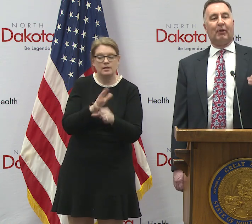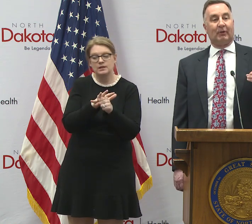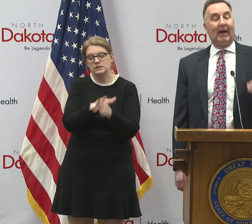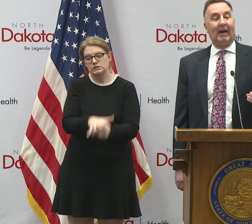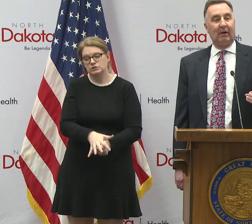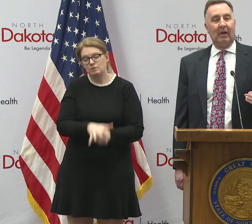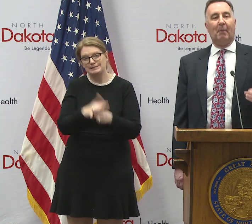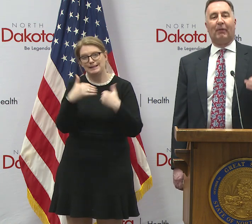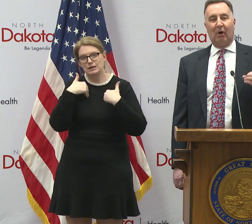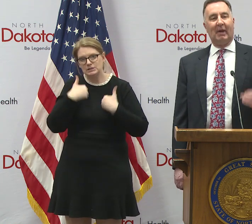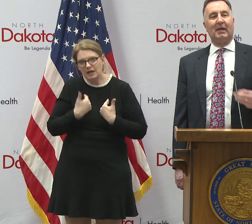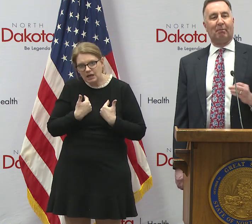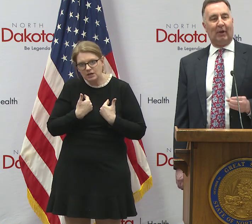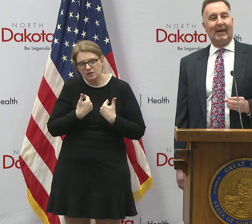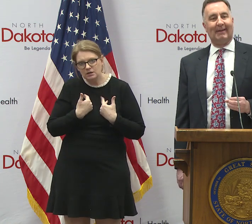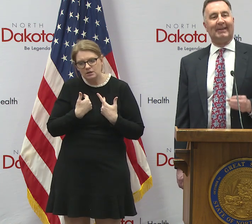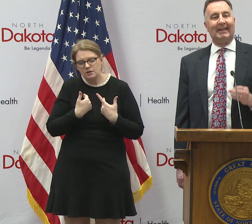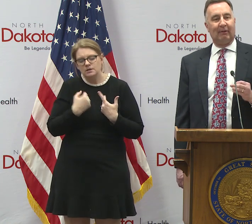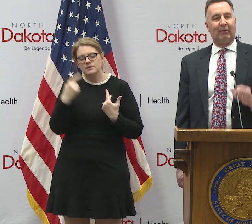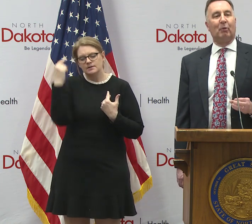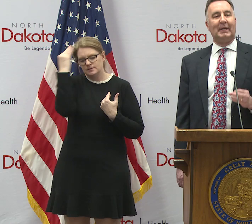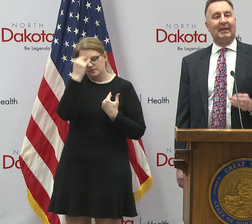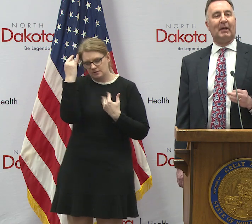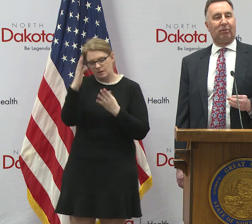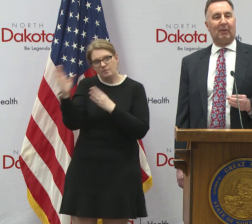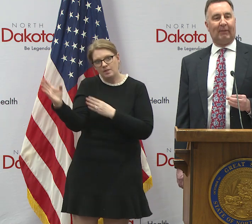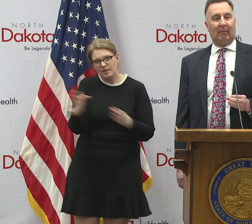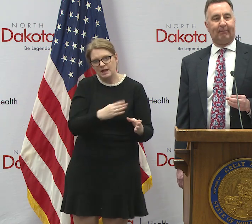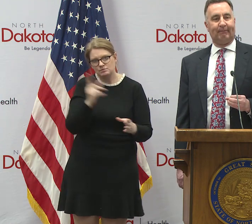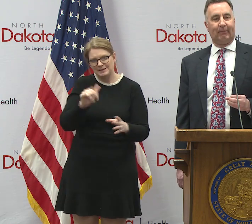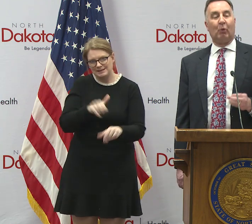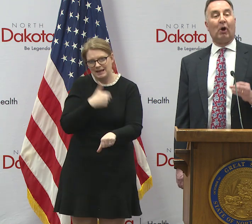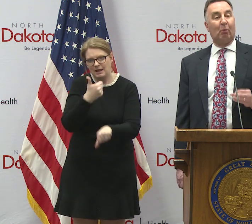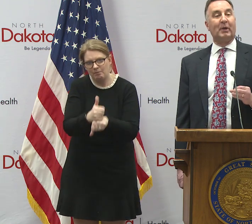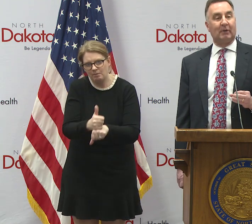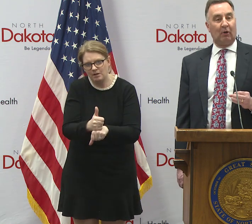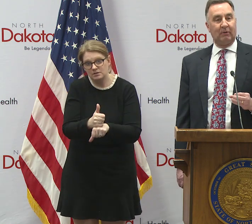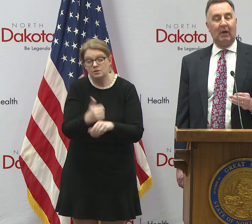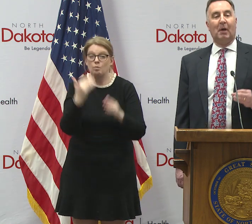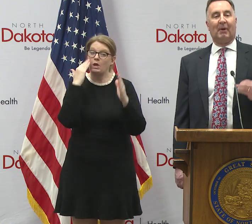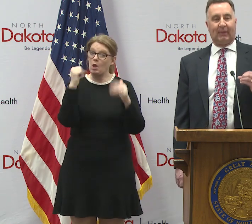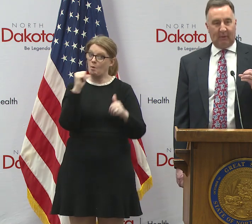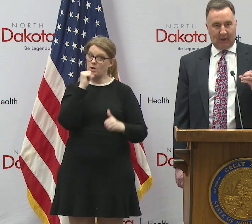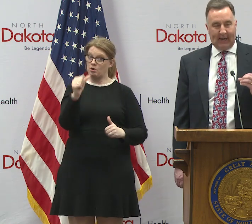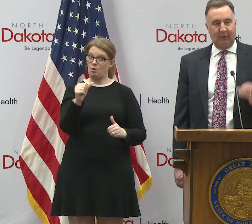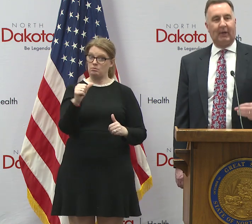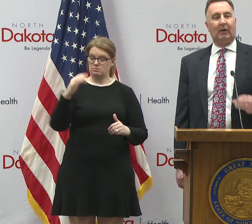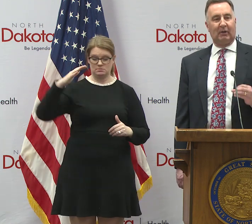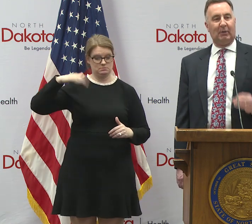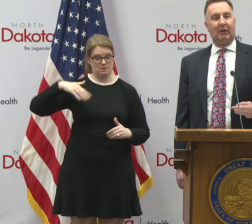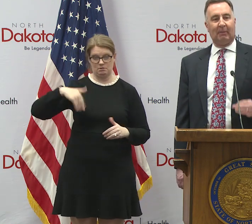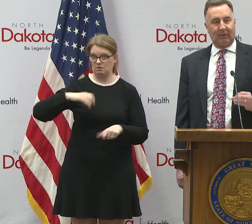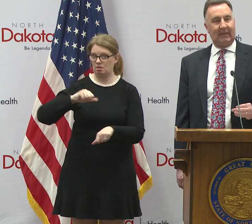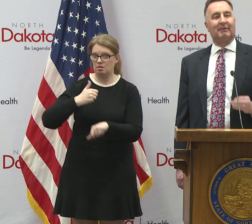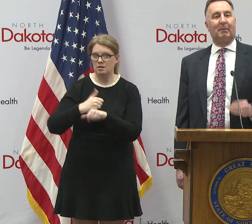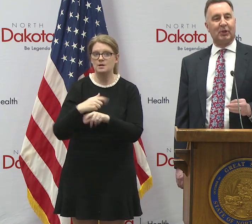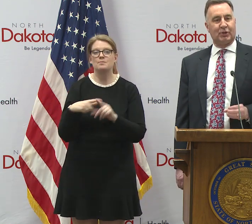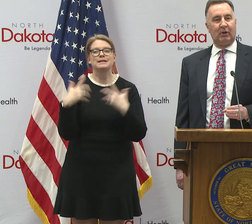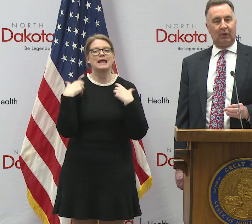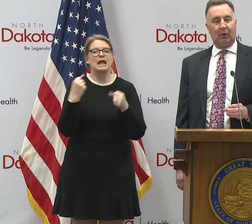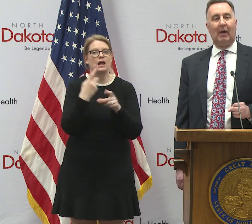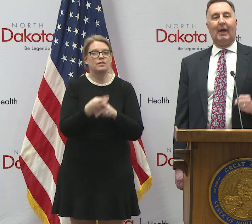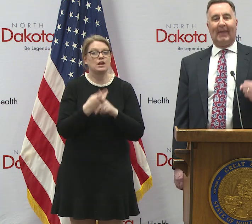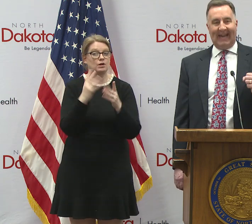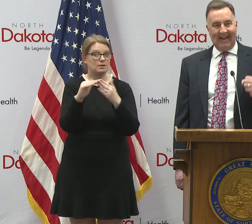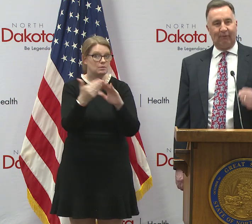stressed, they're tired, but they're making plans in the event we need to implement them. We hope we don't, but the healthcare community, please, let me